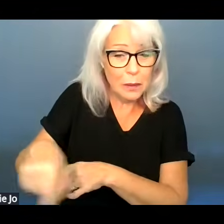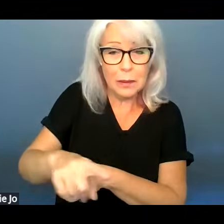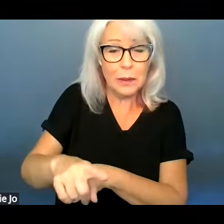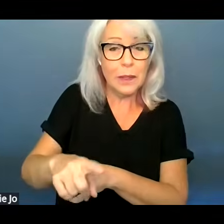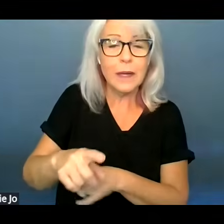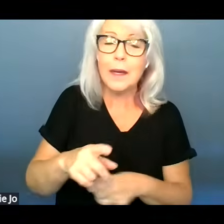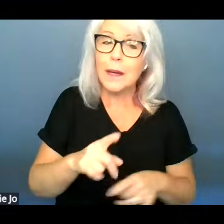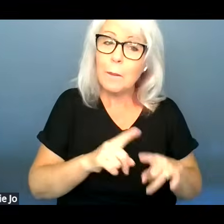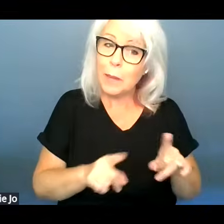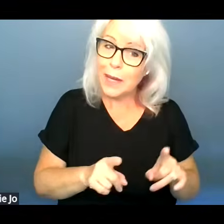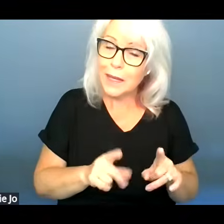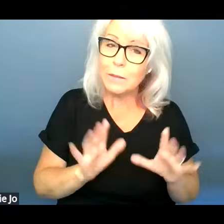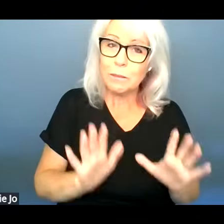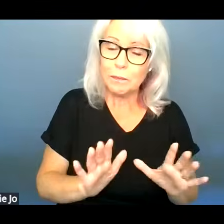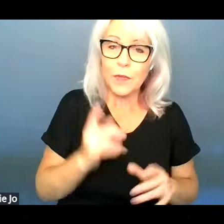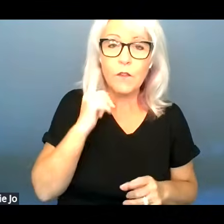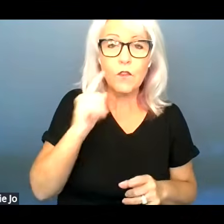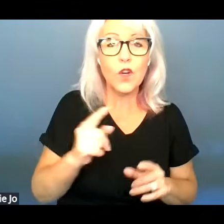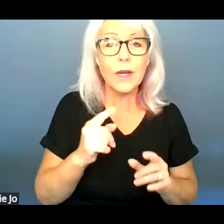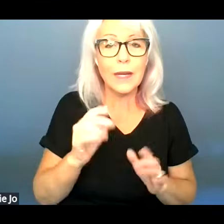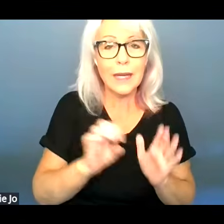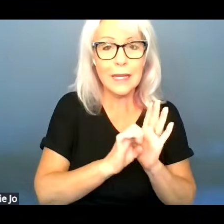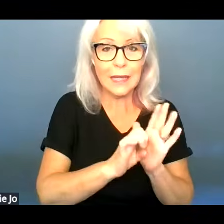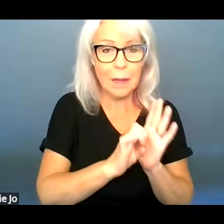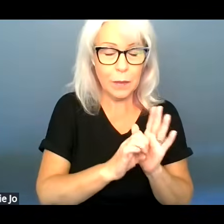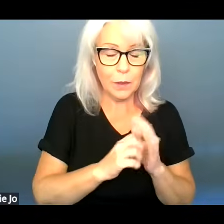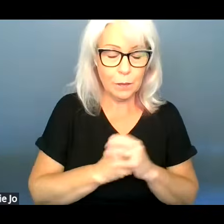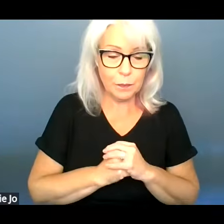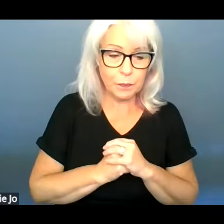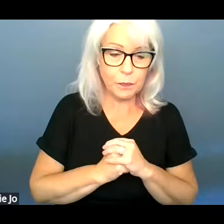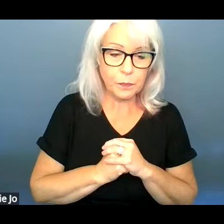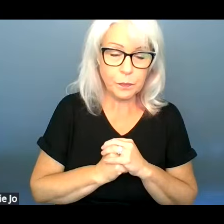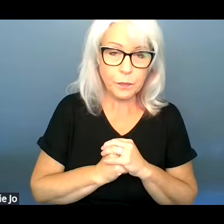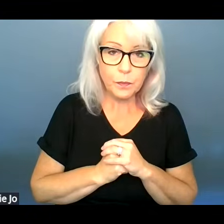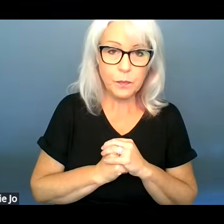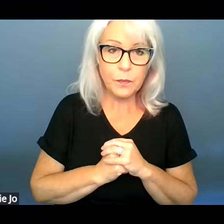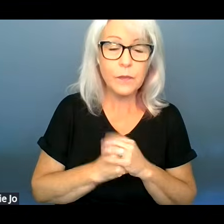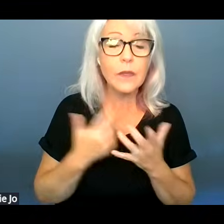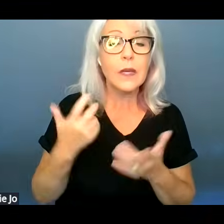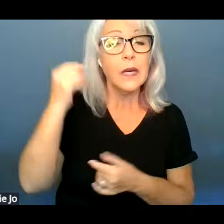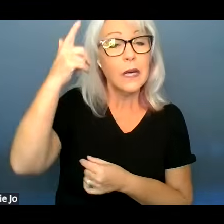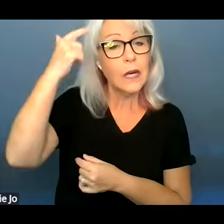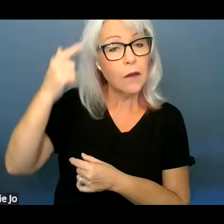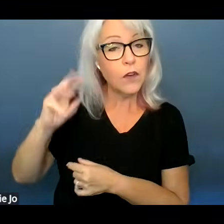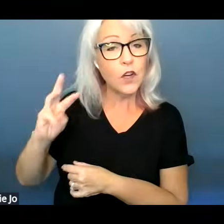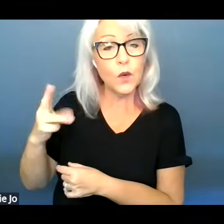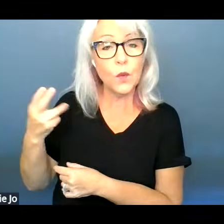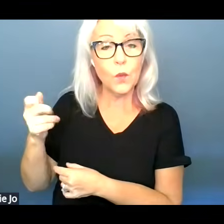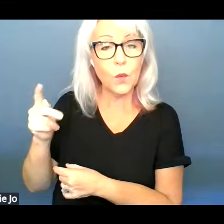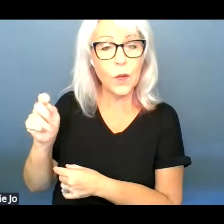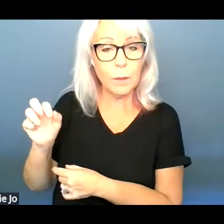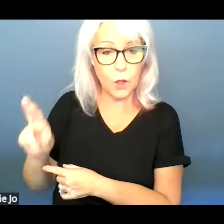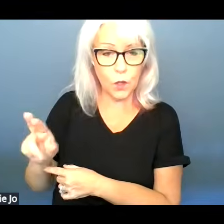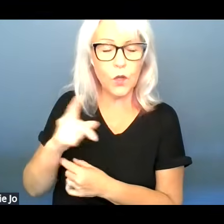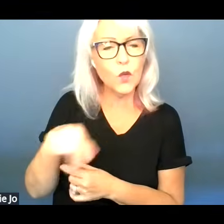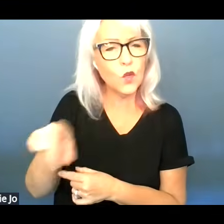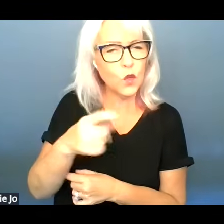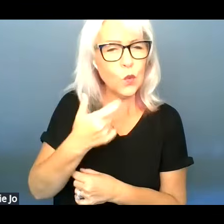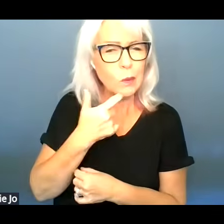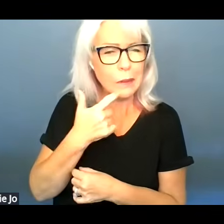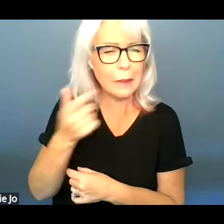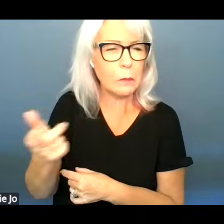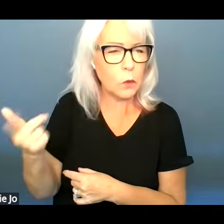let me kind of give you another hypothetical. Let's talk about Governor Whitmer. And Governor Whitmer, and you had some Republican